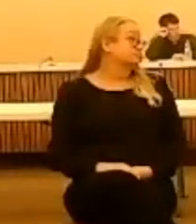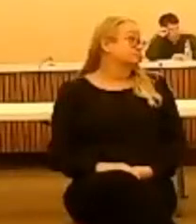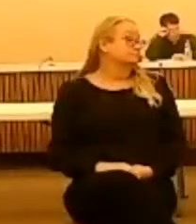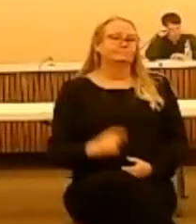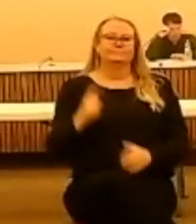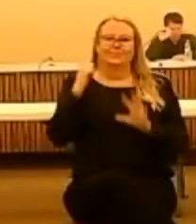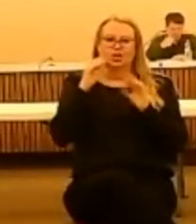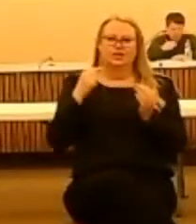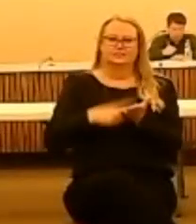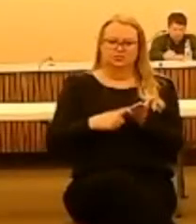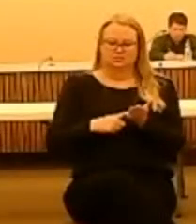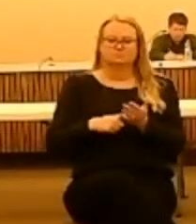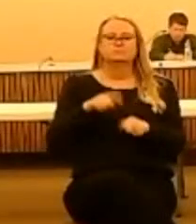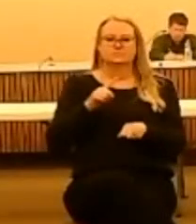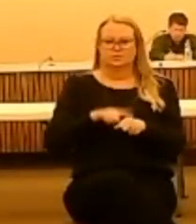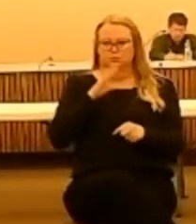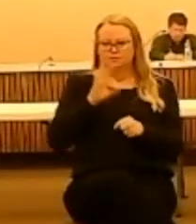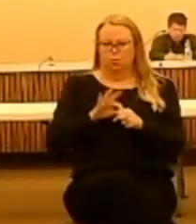Hearing none, please call the roll.